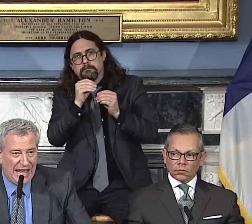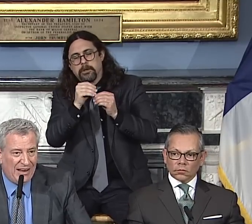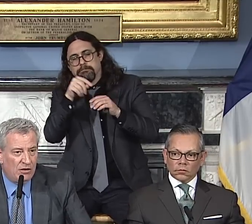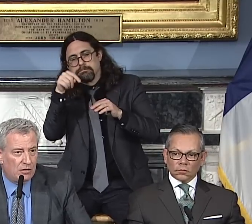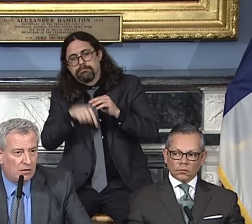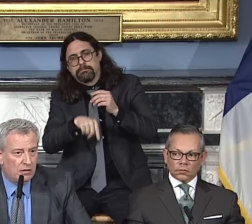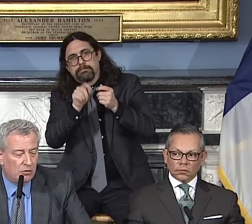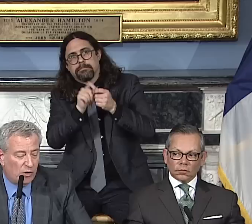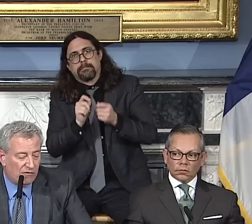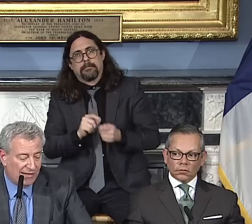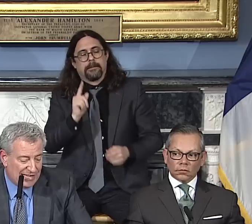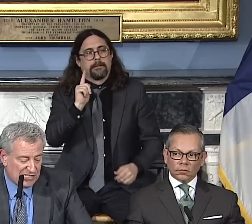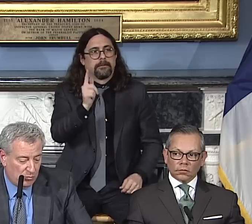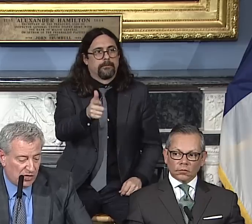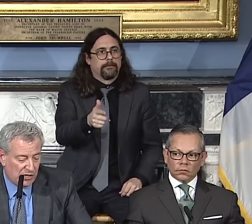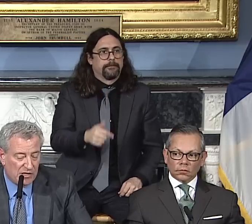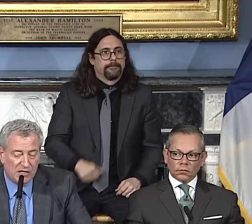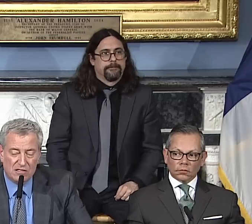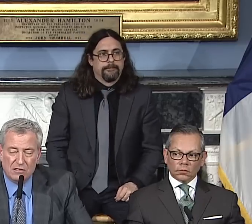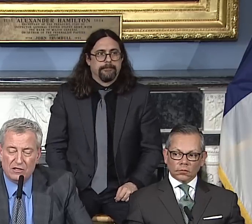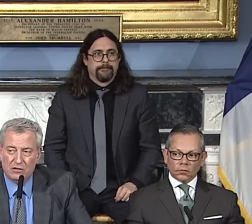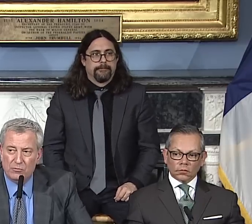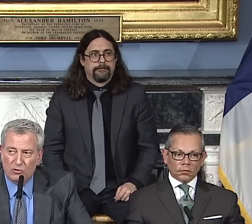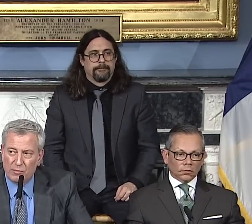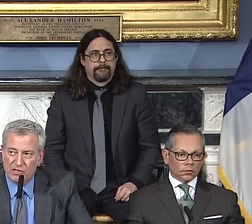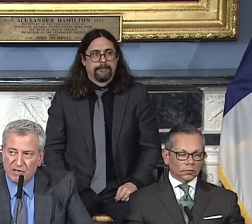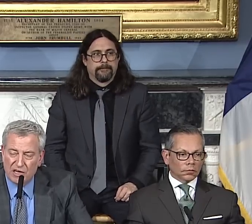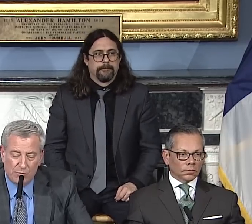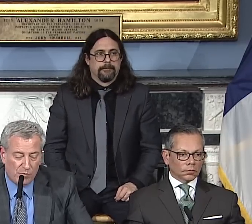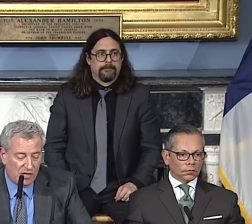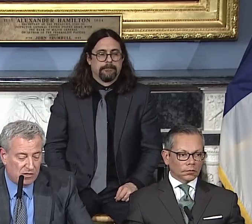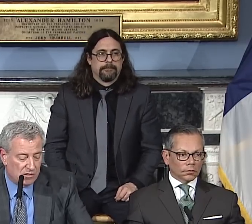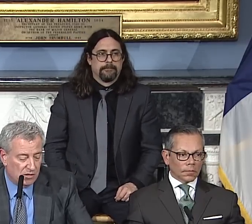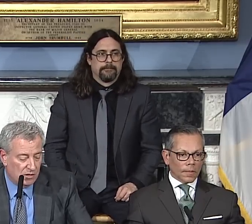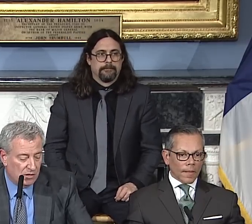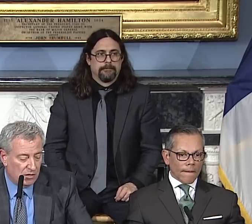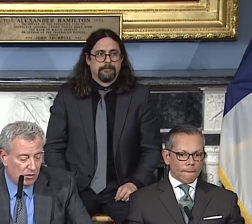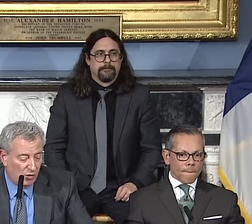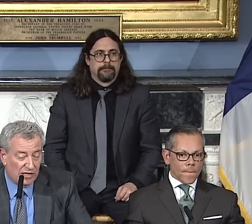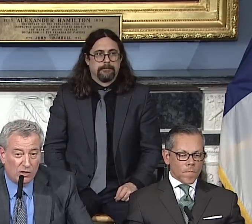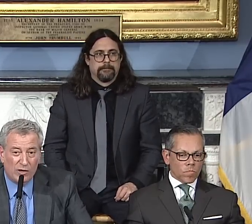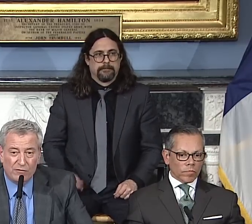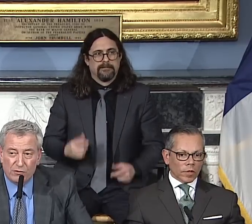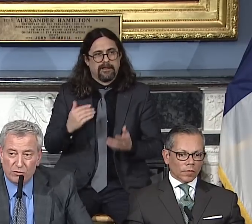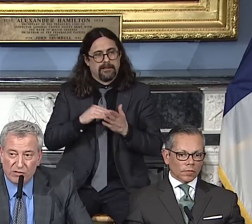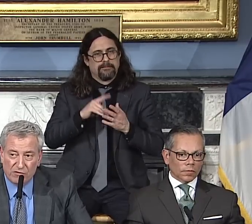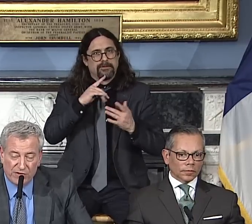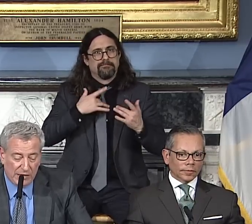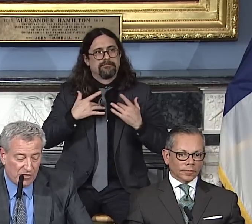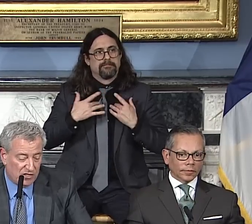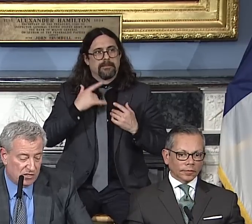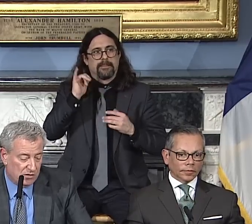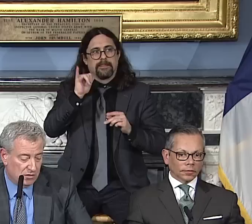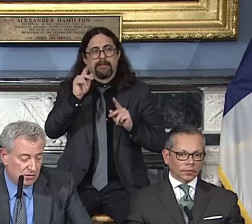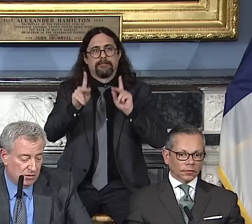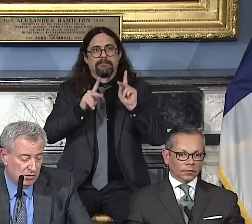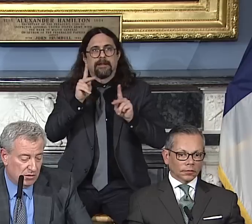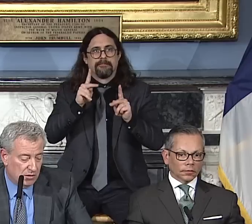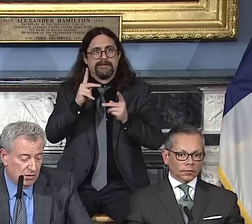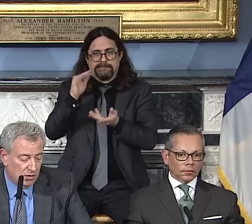people, again, who have less money because their employment has been compromised, running low on food for their